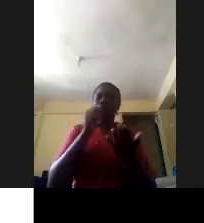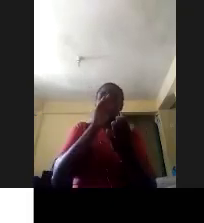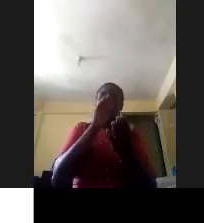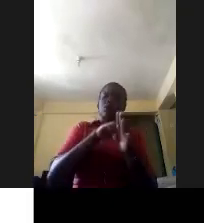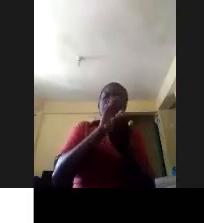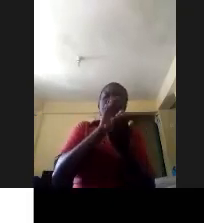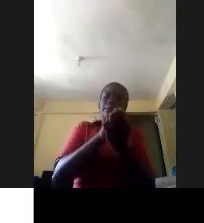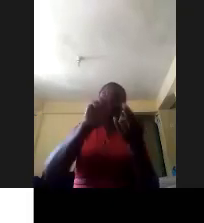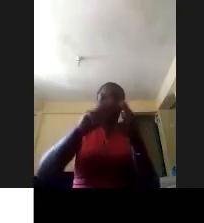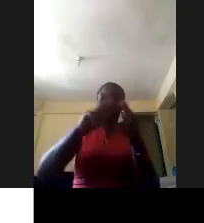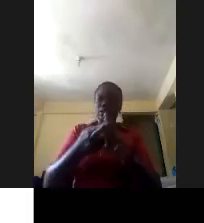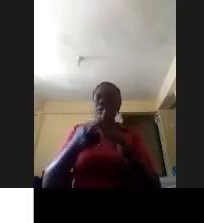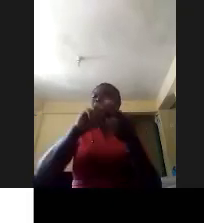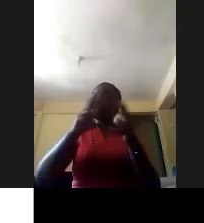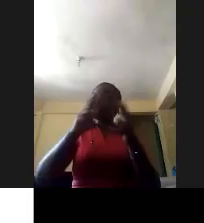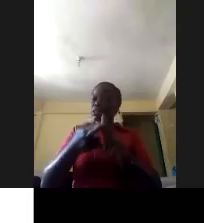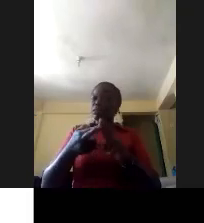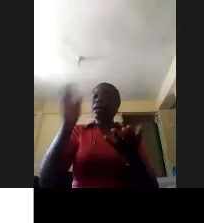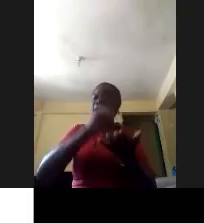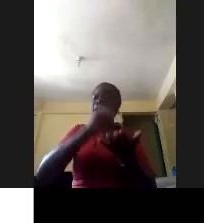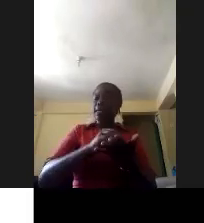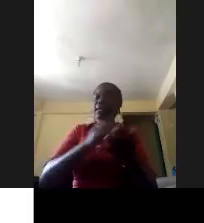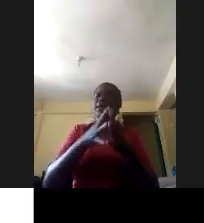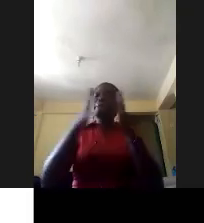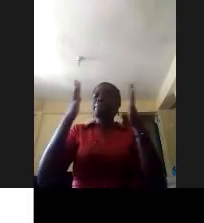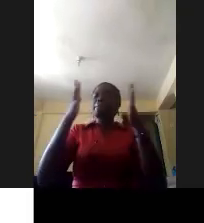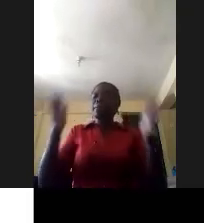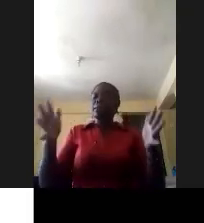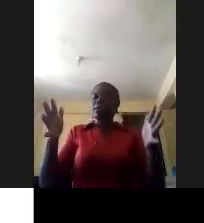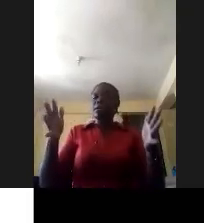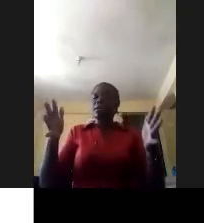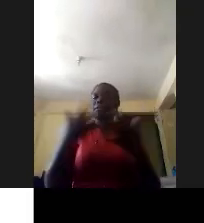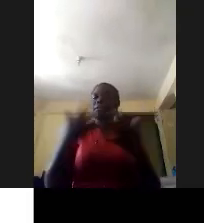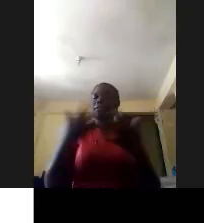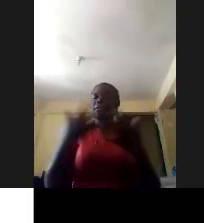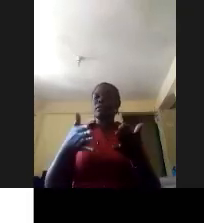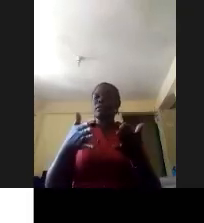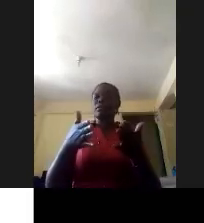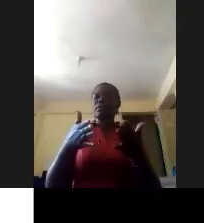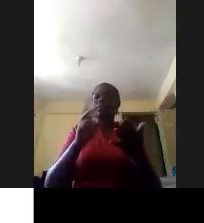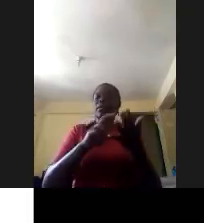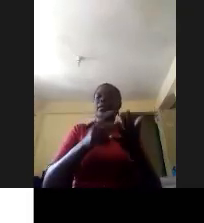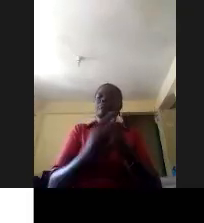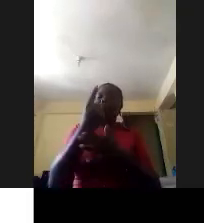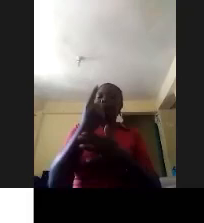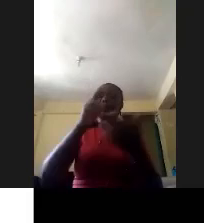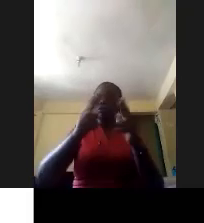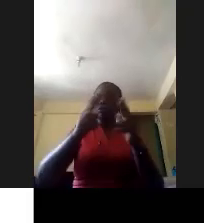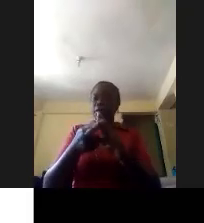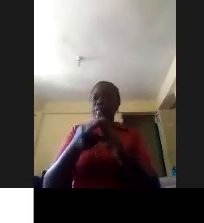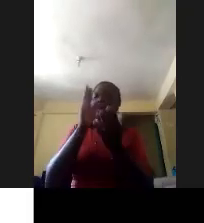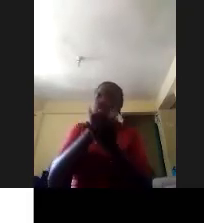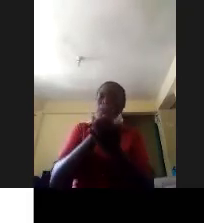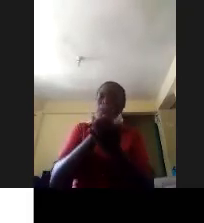relationship again is a major concern in this age group. Now, forming relationships, maintaining relationships,